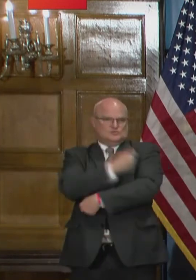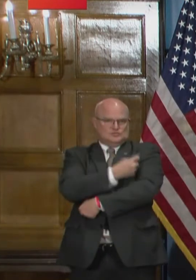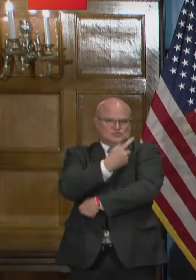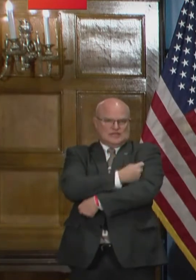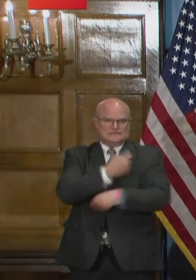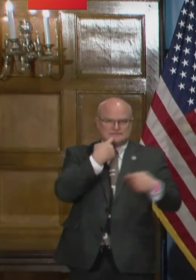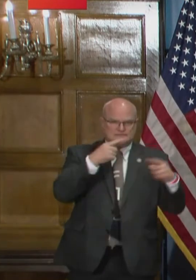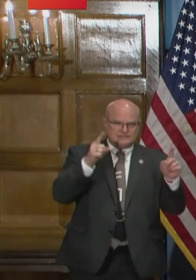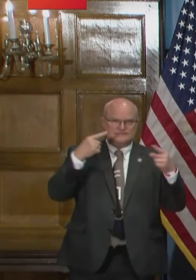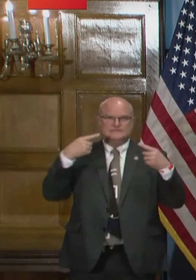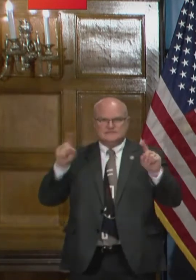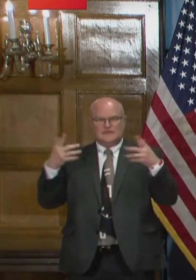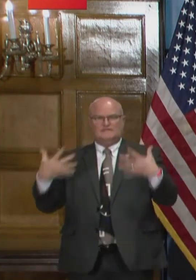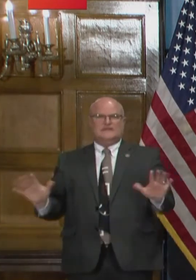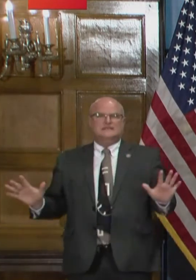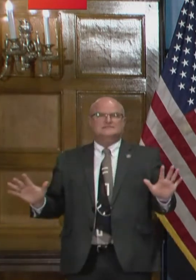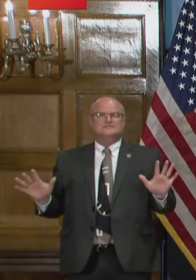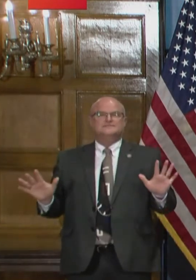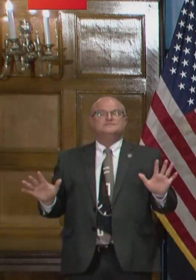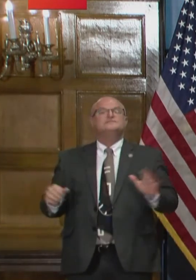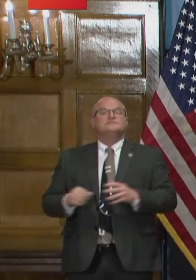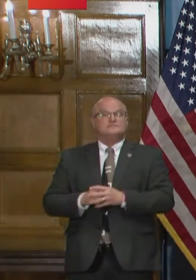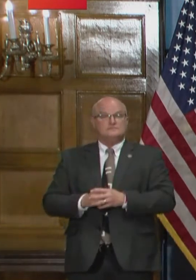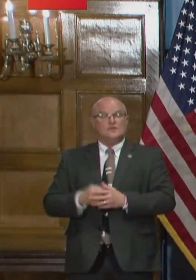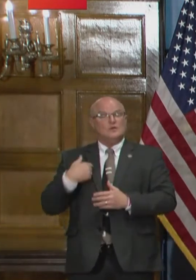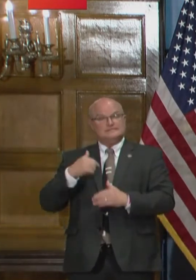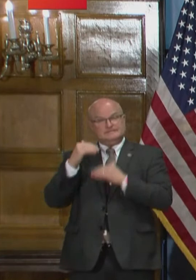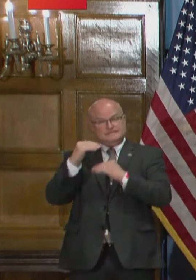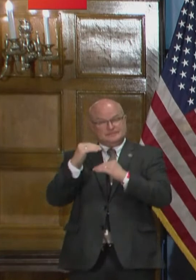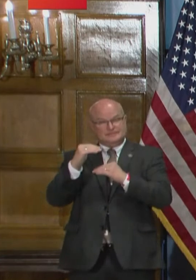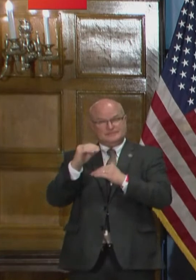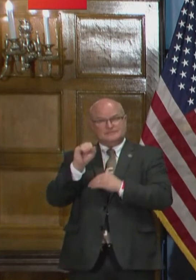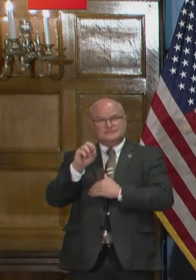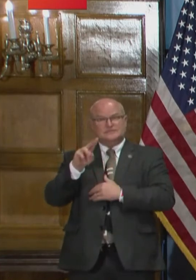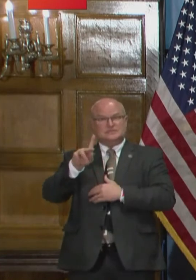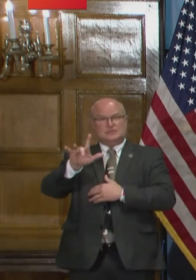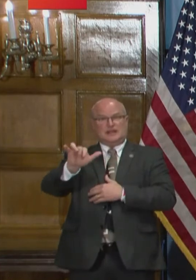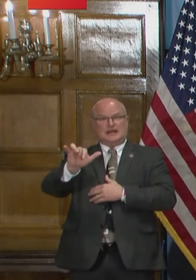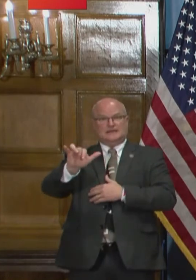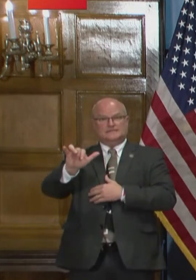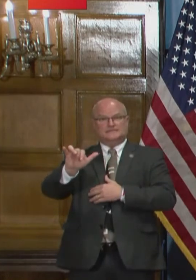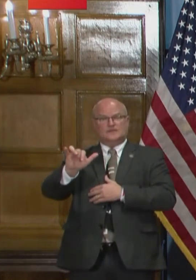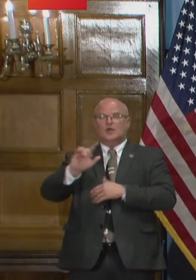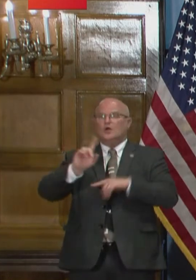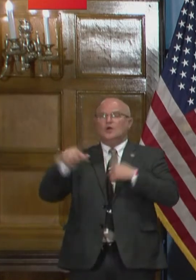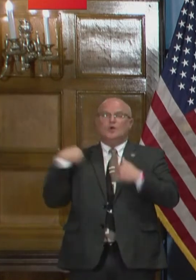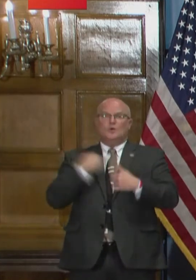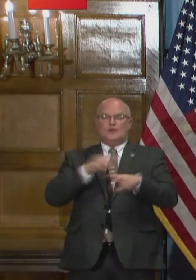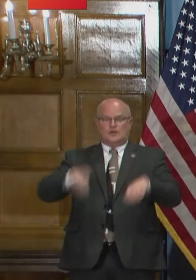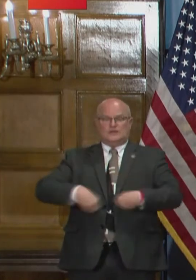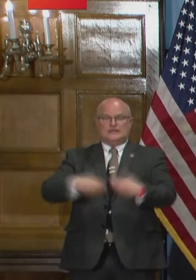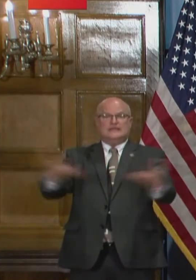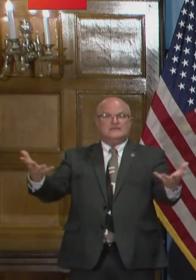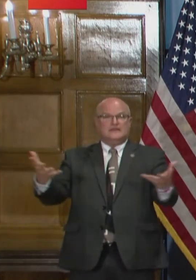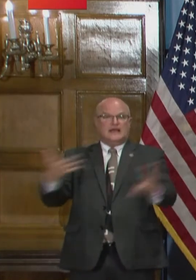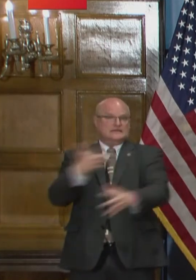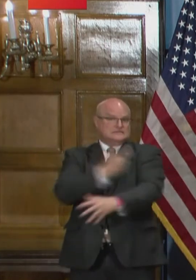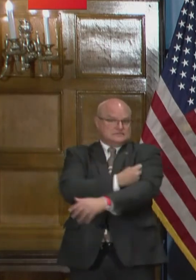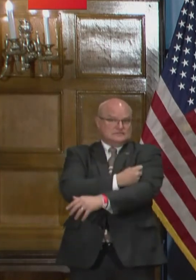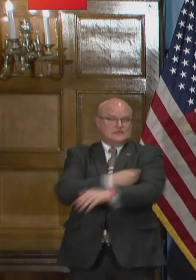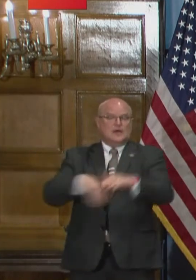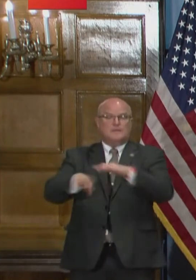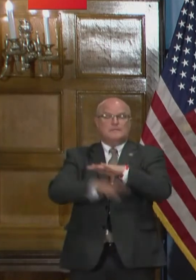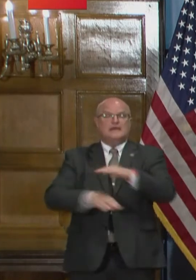accomplish. We are constrained by supply. We can only get it out into the arms of Arkansans based upon